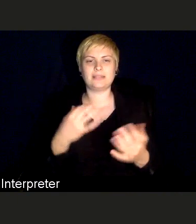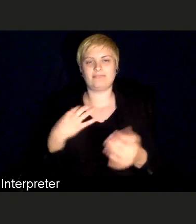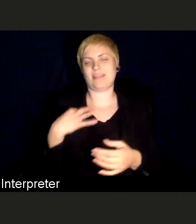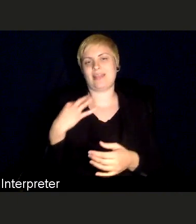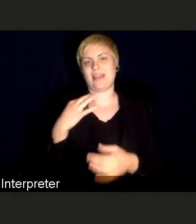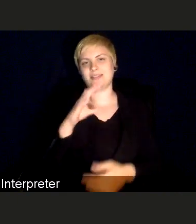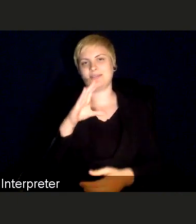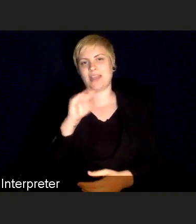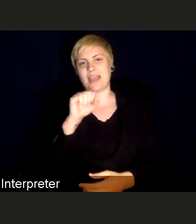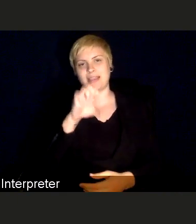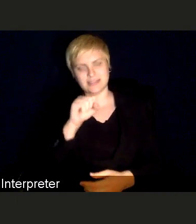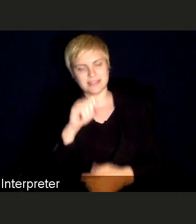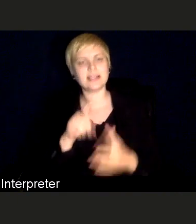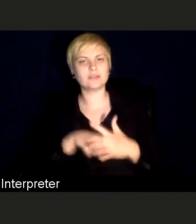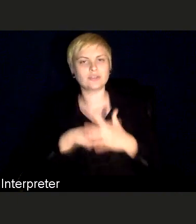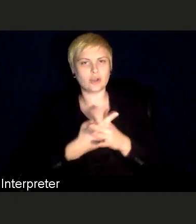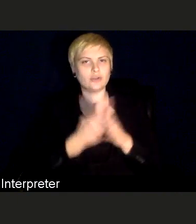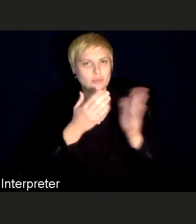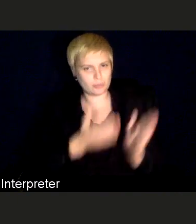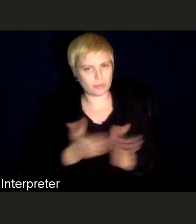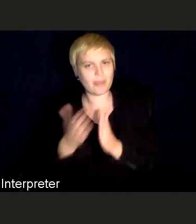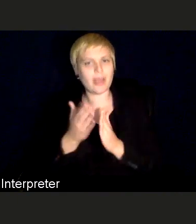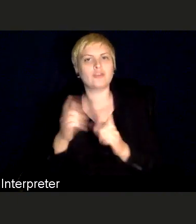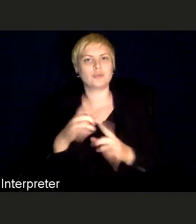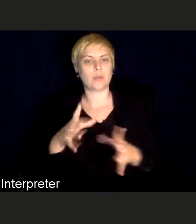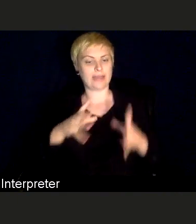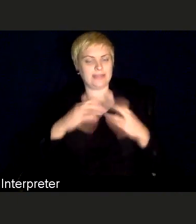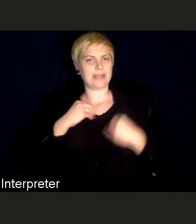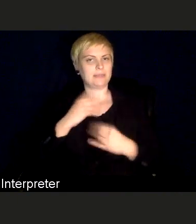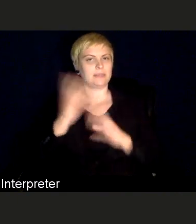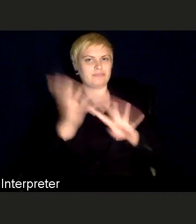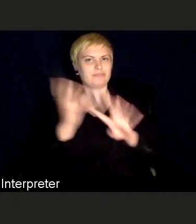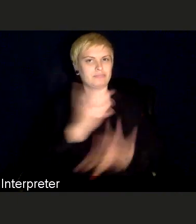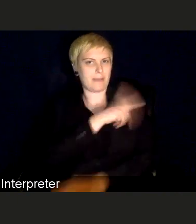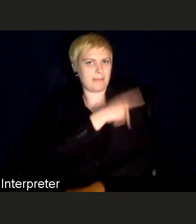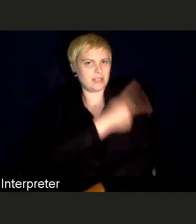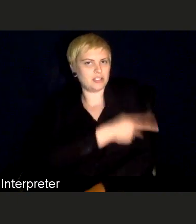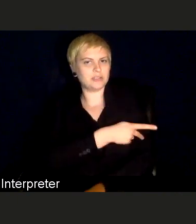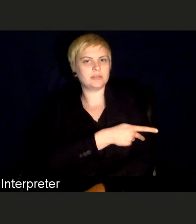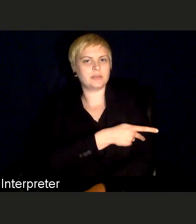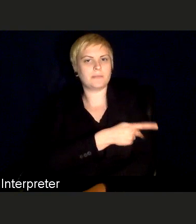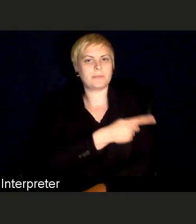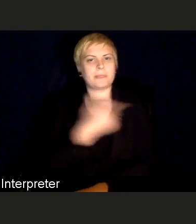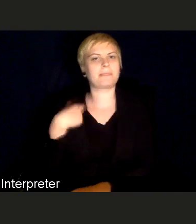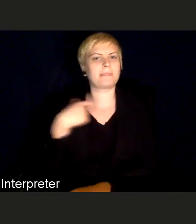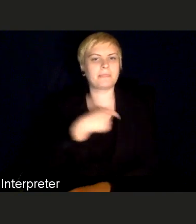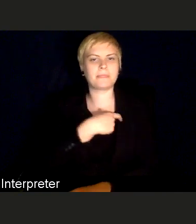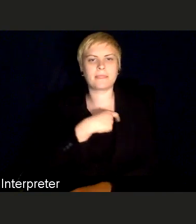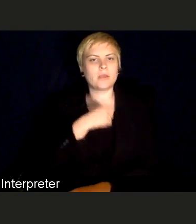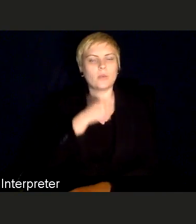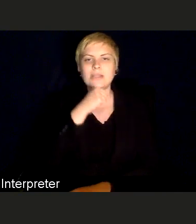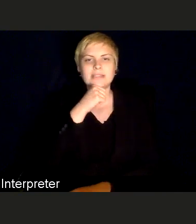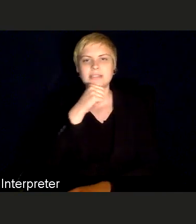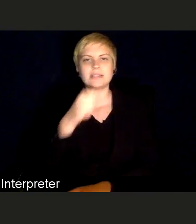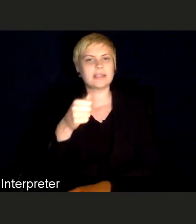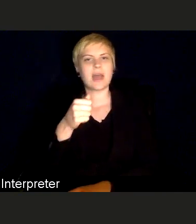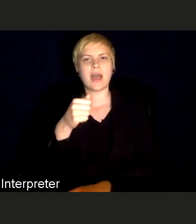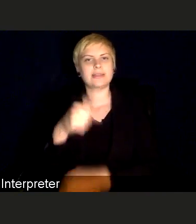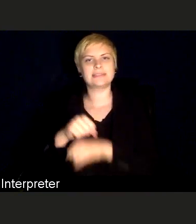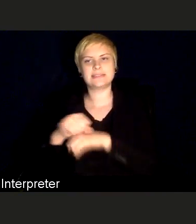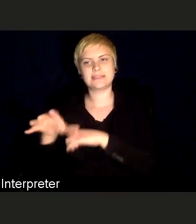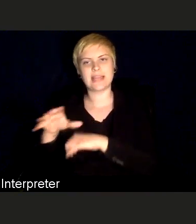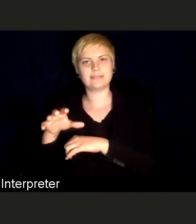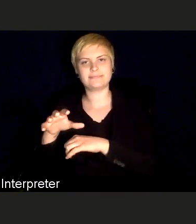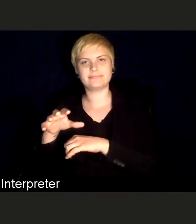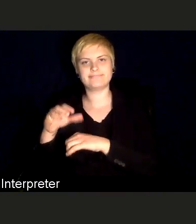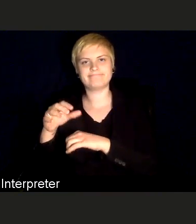begin to prepare to accept patients, we did not furlough any of our team members. We've really kept all of our team members in place, and